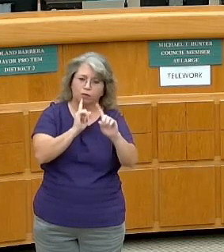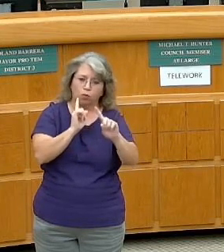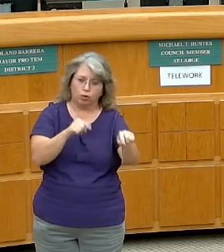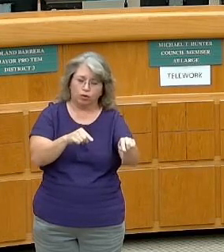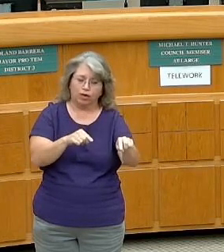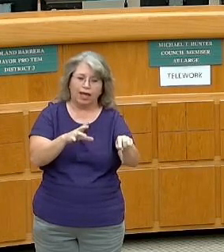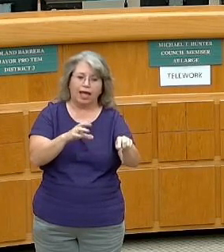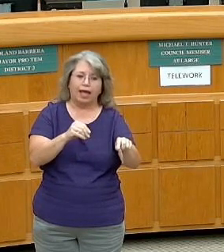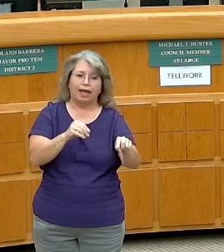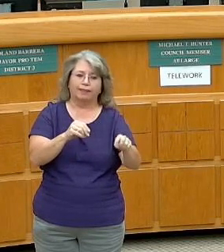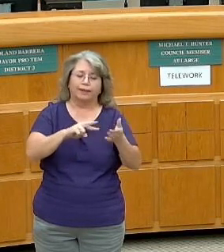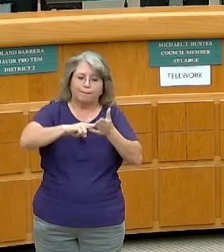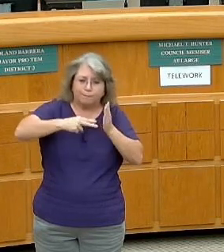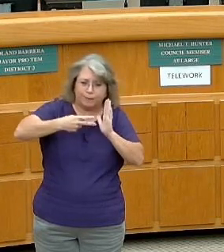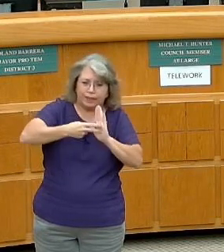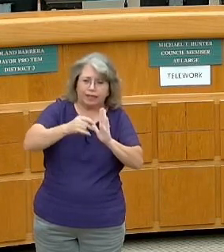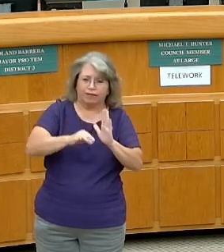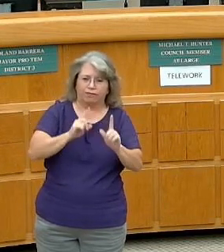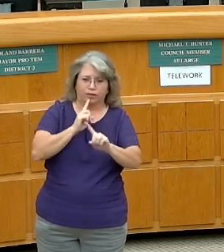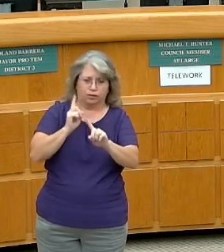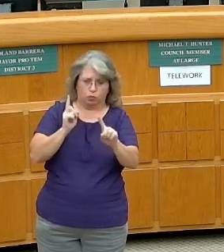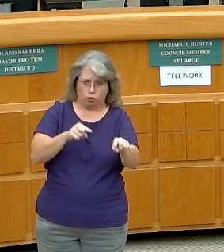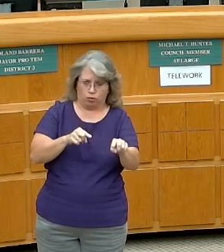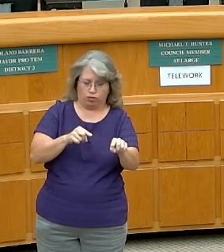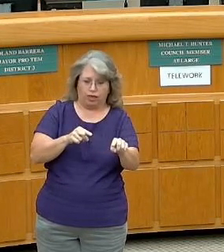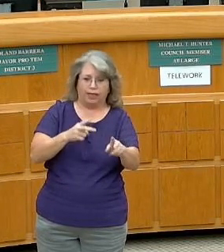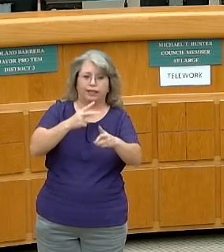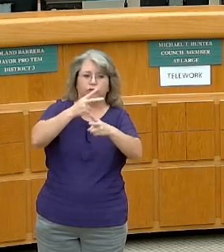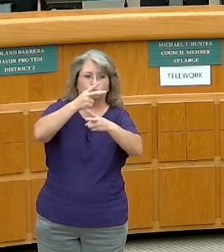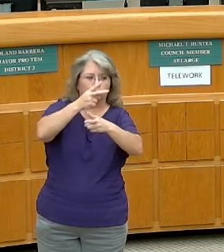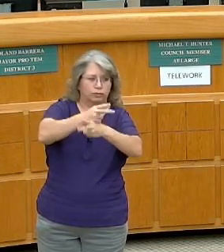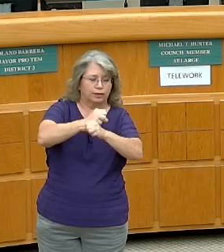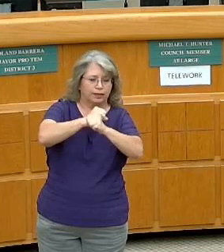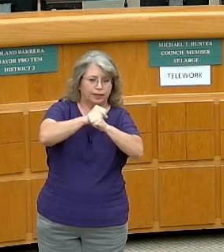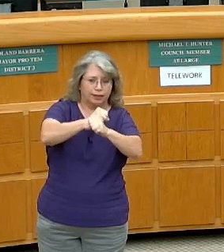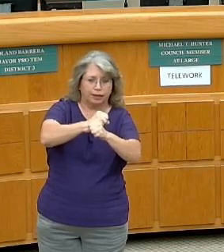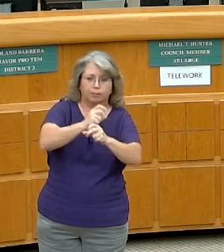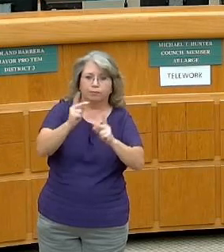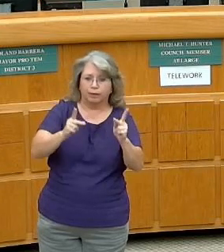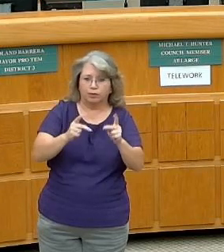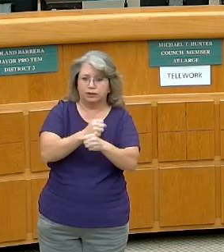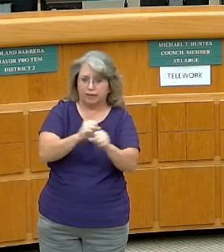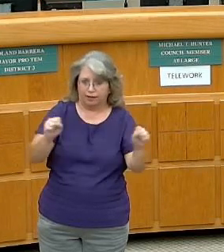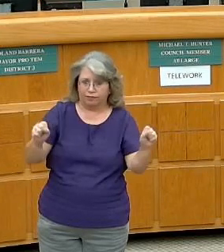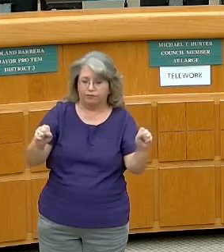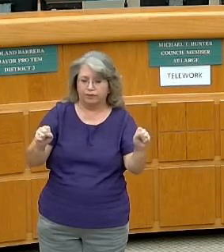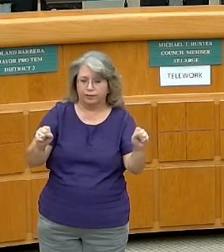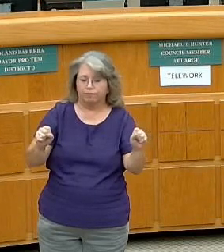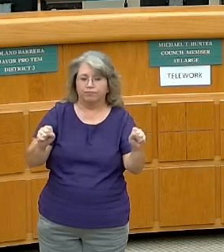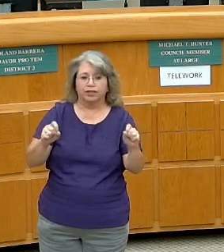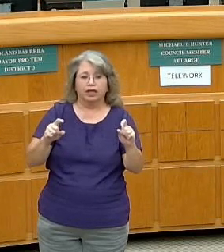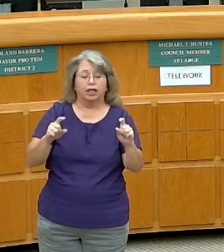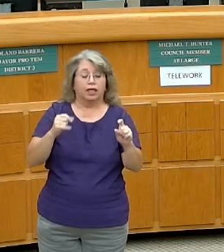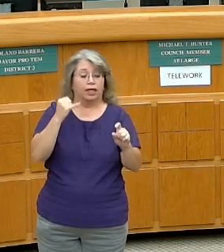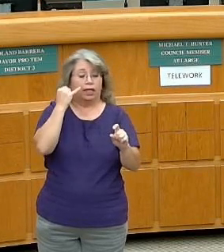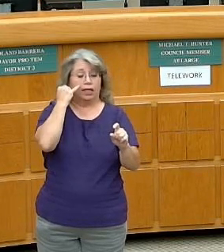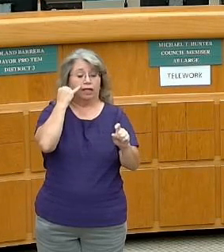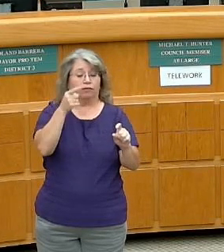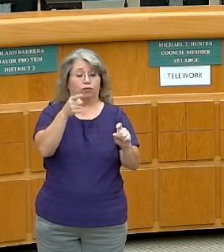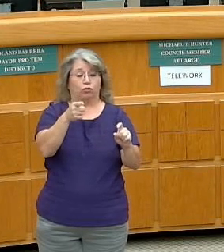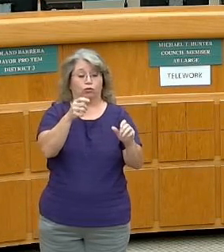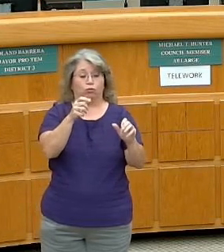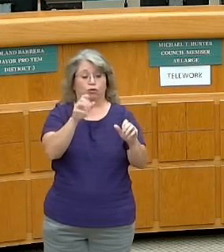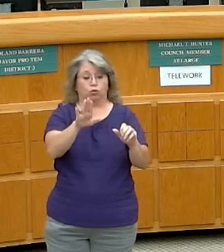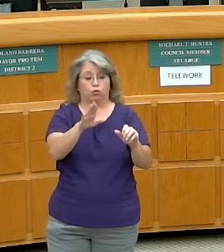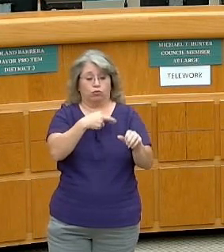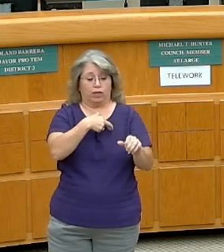is to keep people safe. And so when you can work remotely in the religious